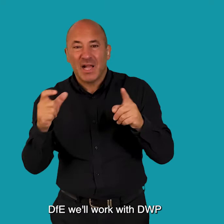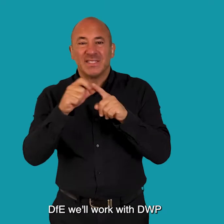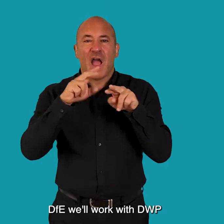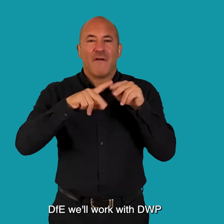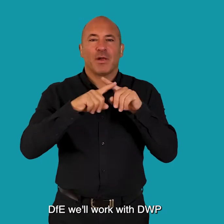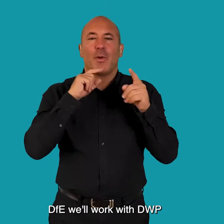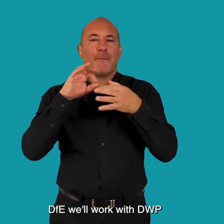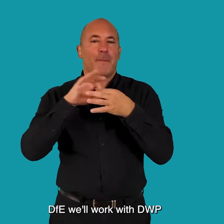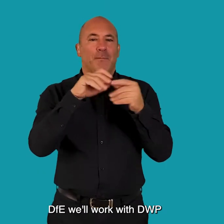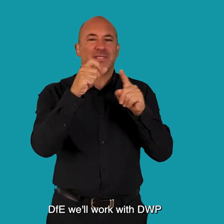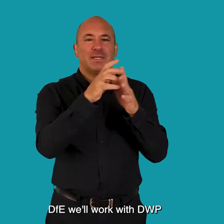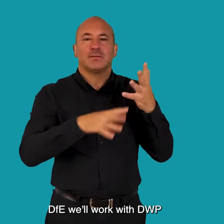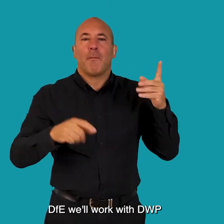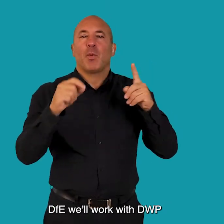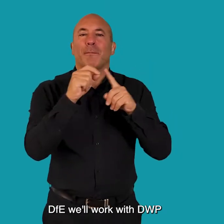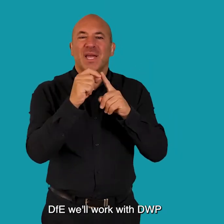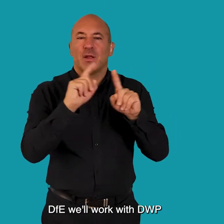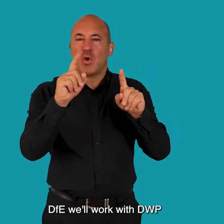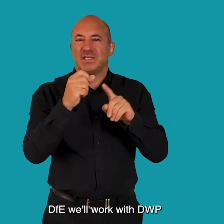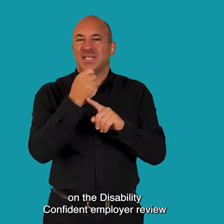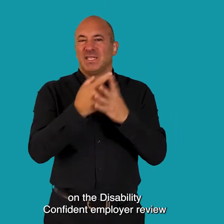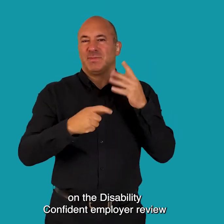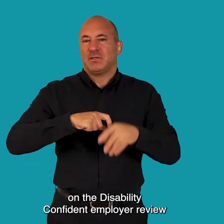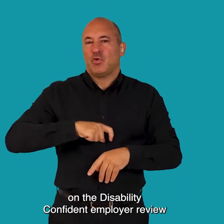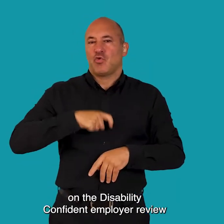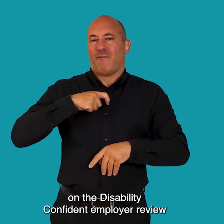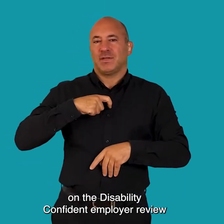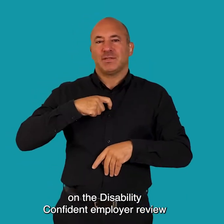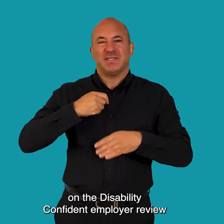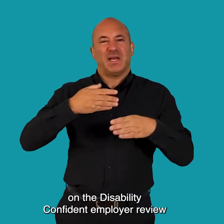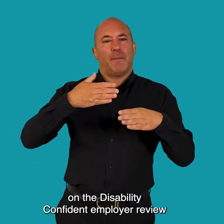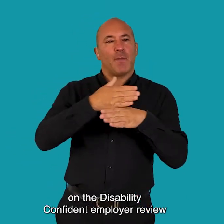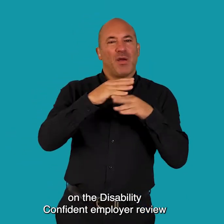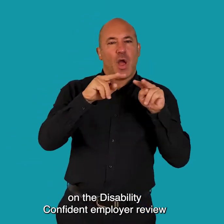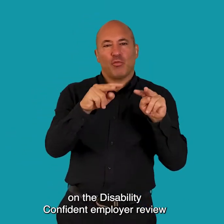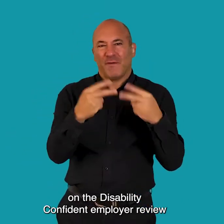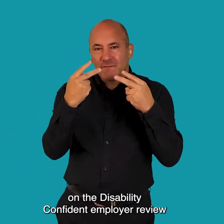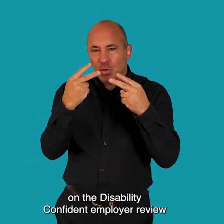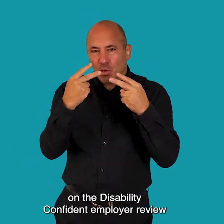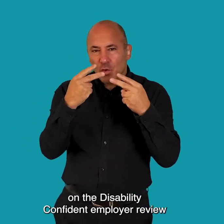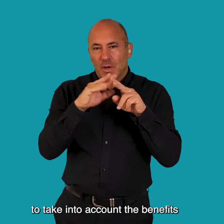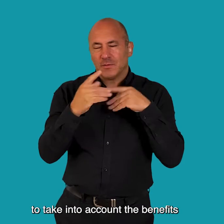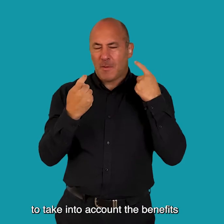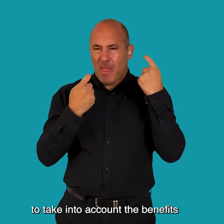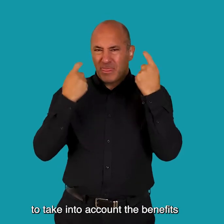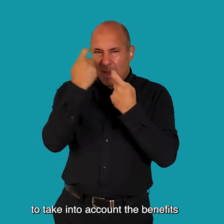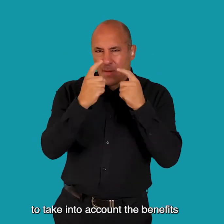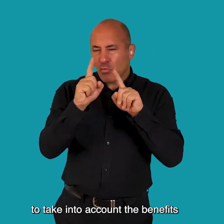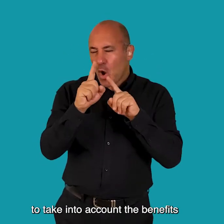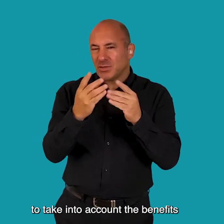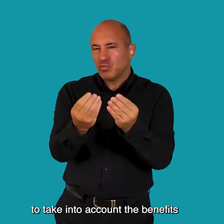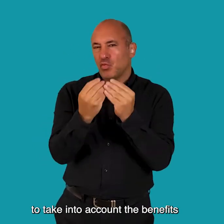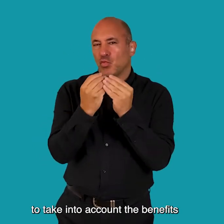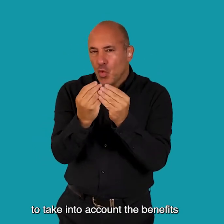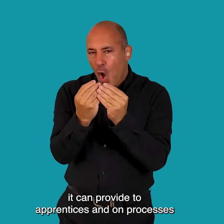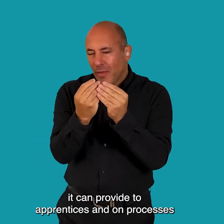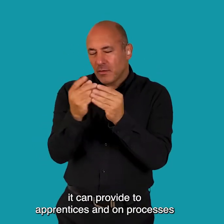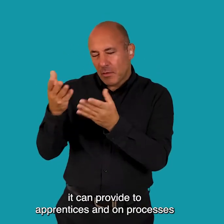DFE will work with DWP on the Disability Confident Employer Review to take into account the benefits it can provide